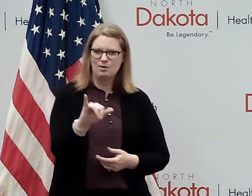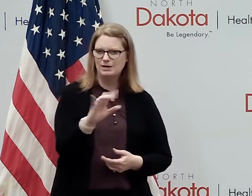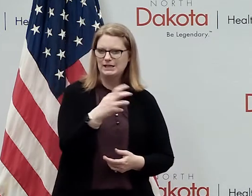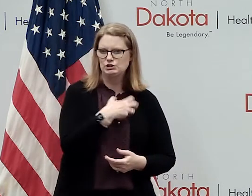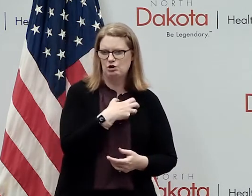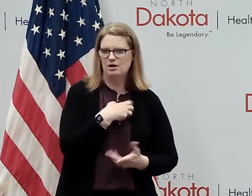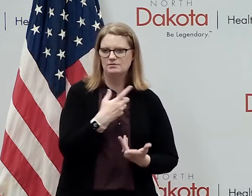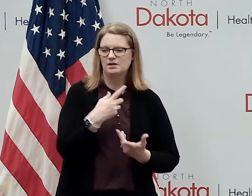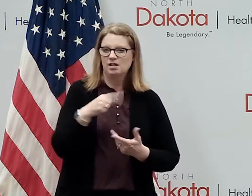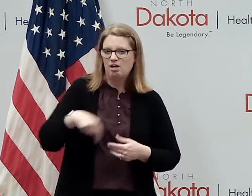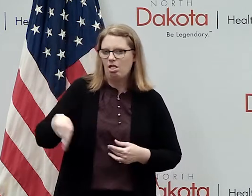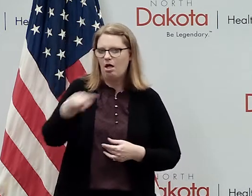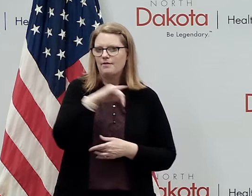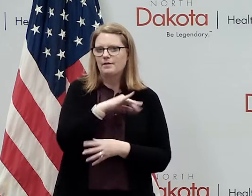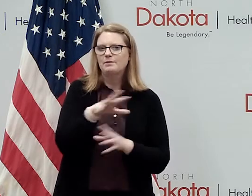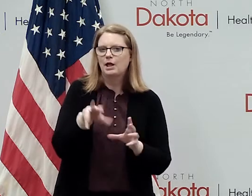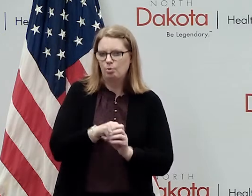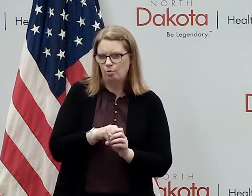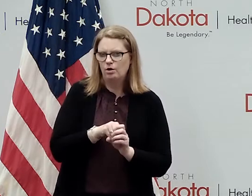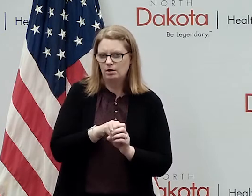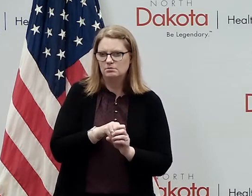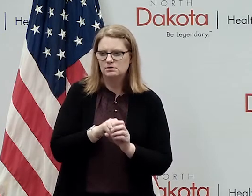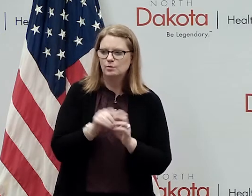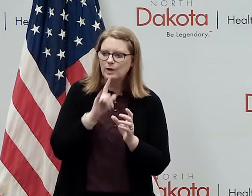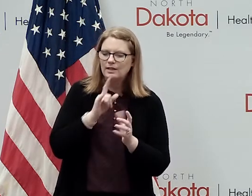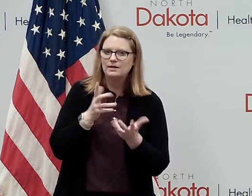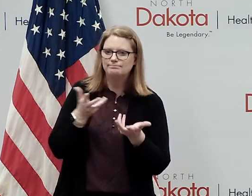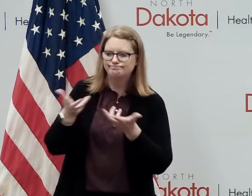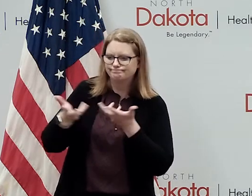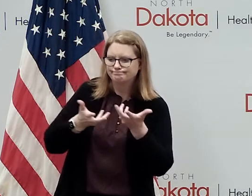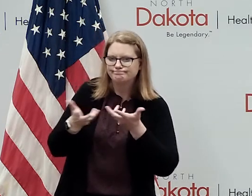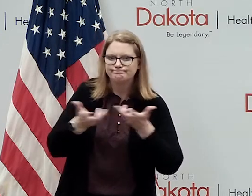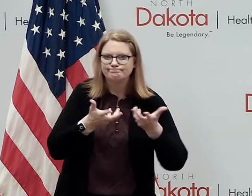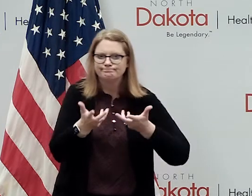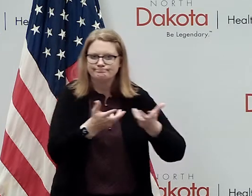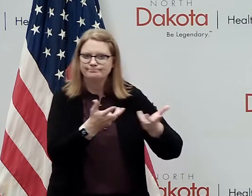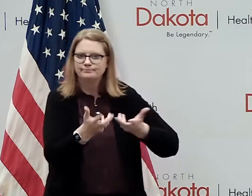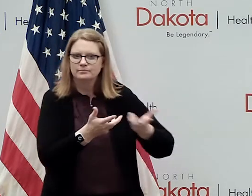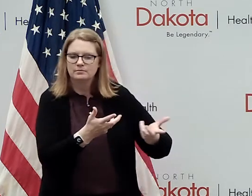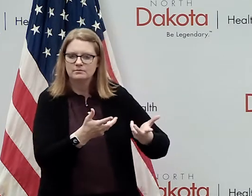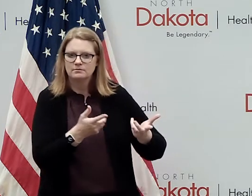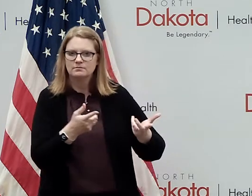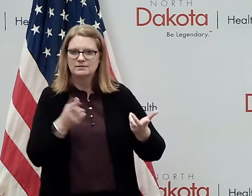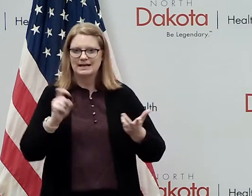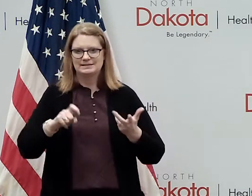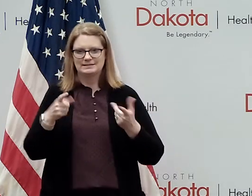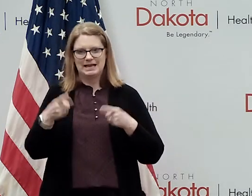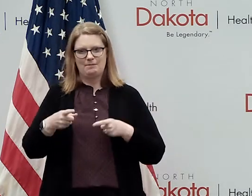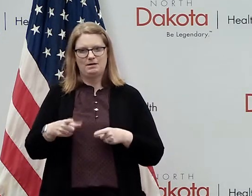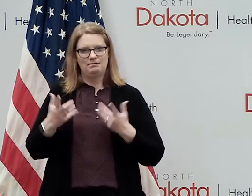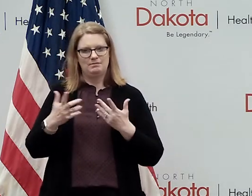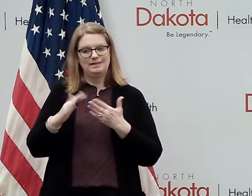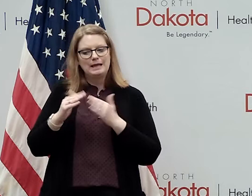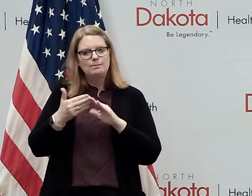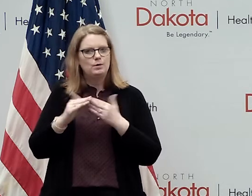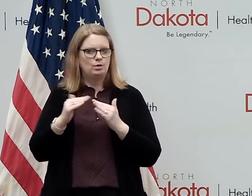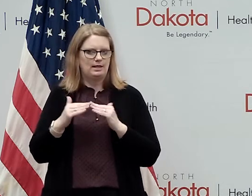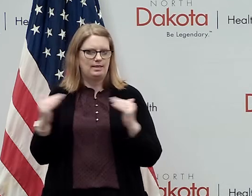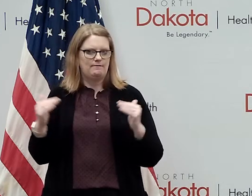of the dialogue, because that's where if there's a dialogue that needs to occur, it's got to happen at the big community